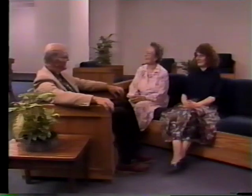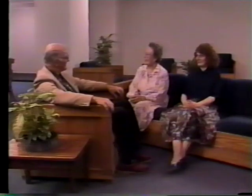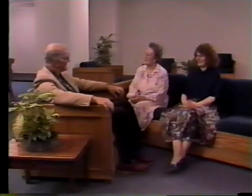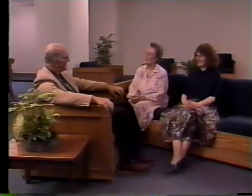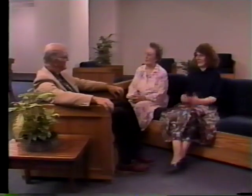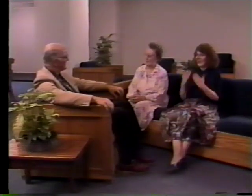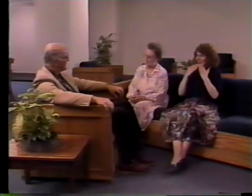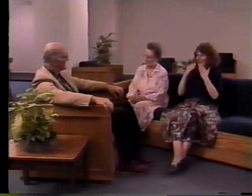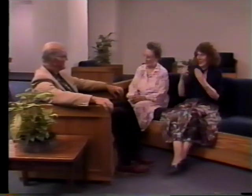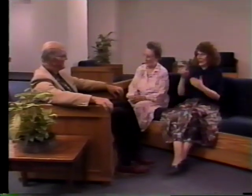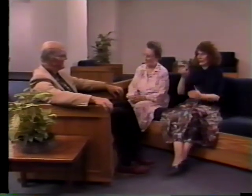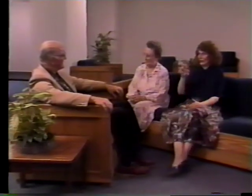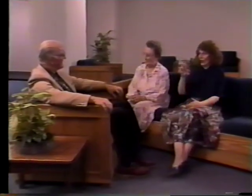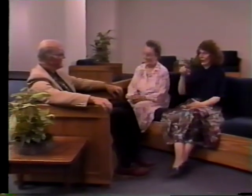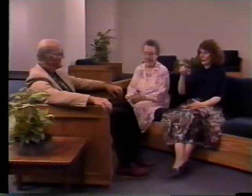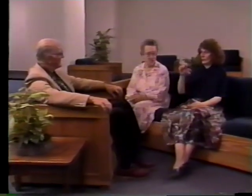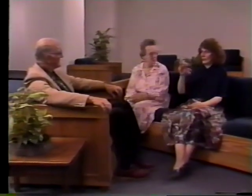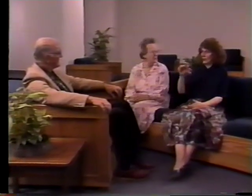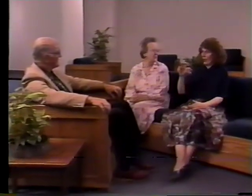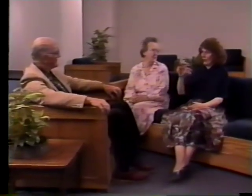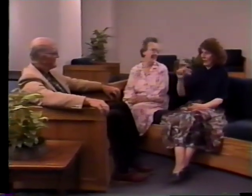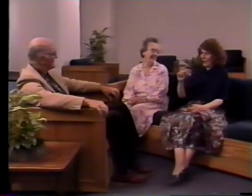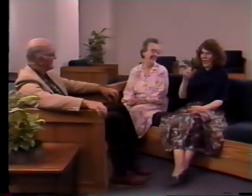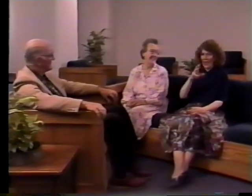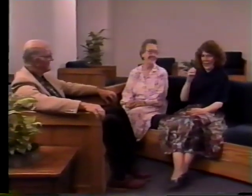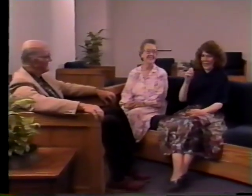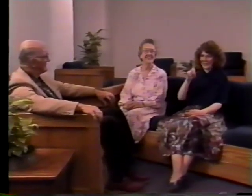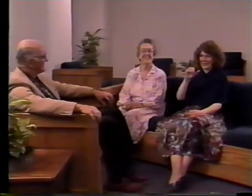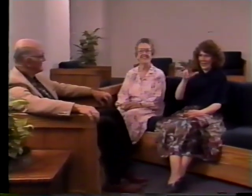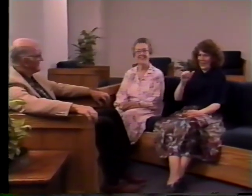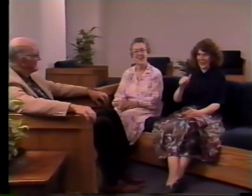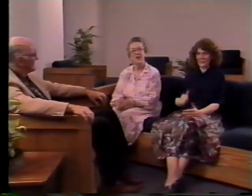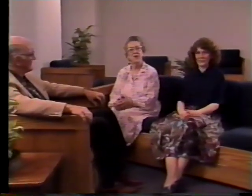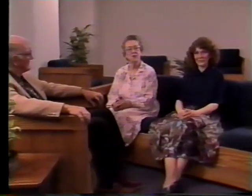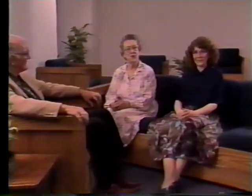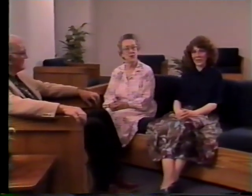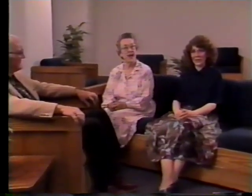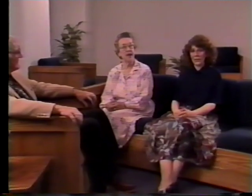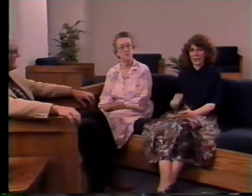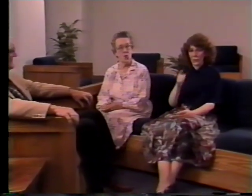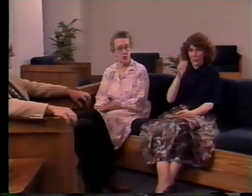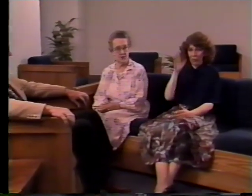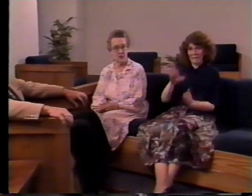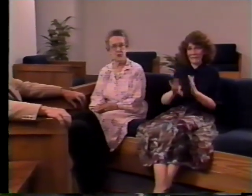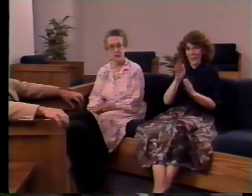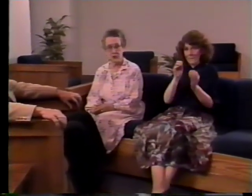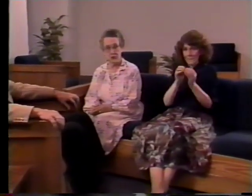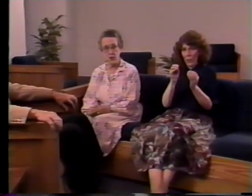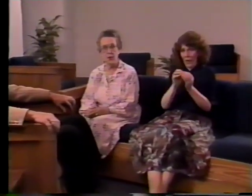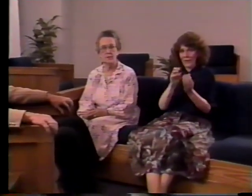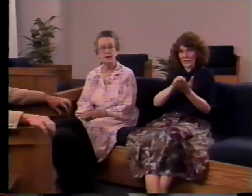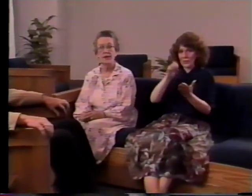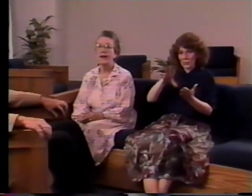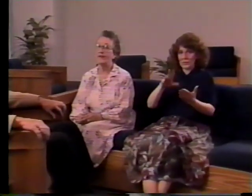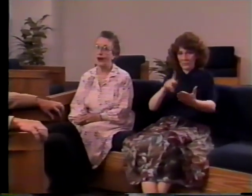Thank you, Dr. Panara, and you too, Diana. You will find more of the students' poems, and Dr.